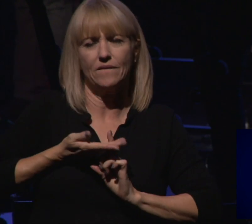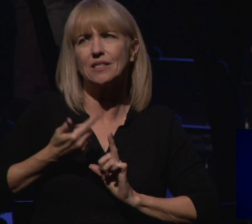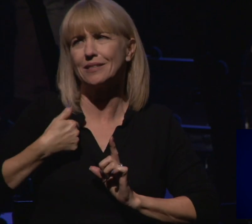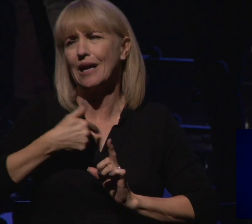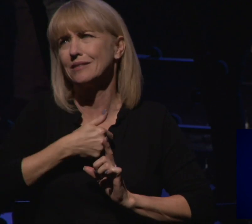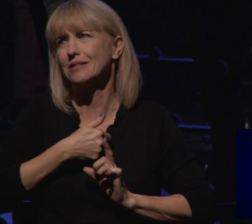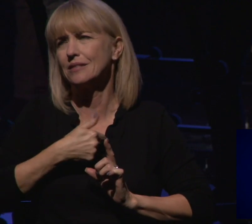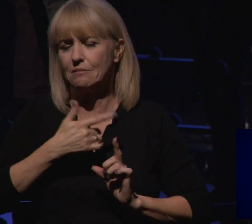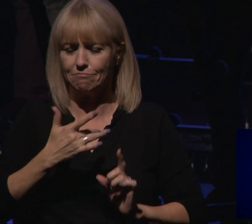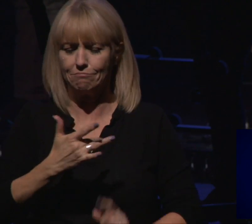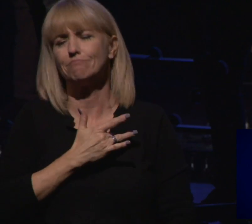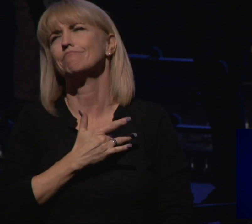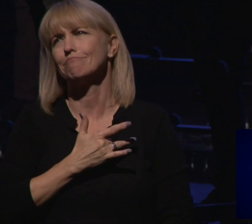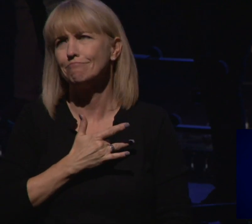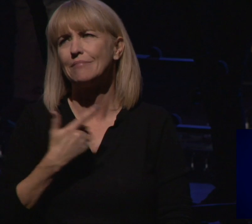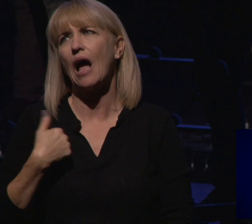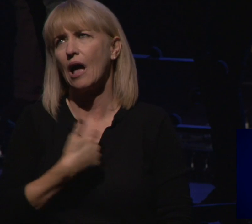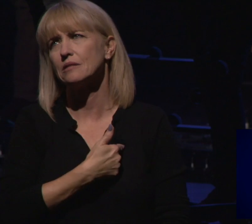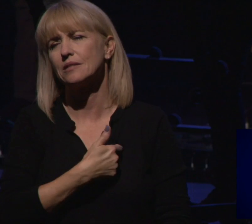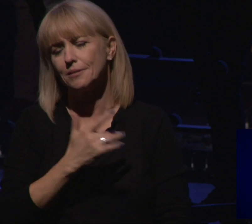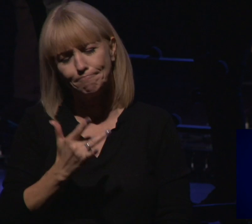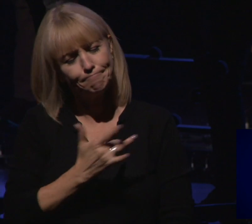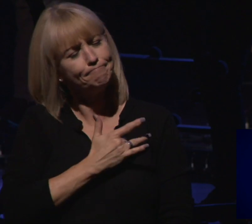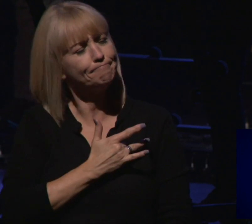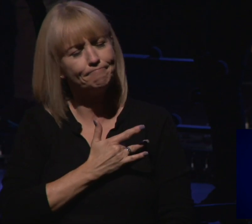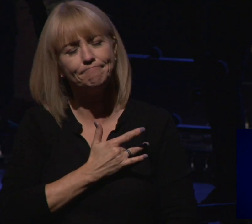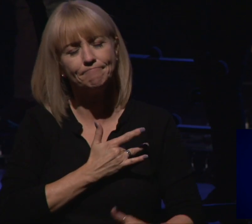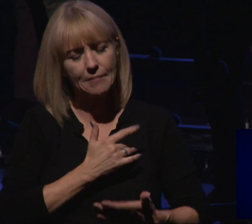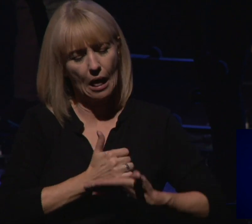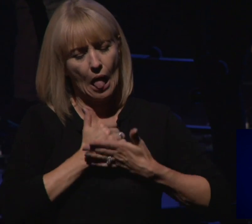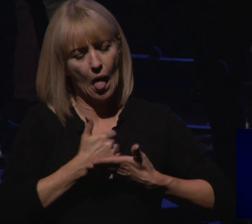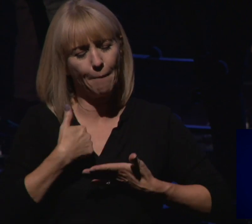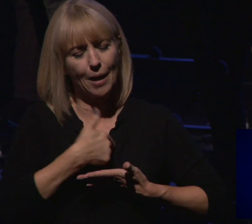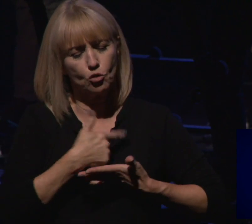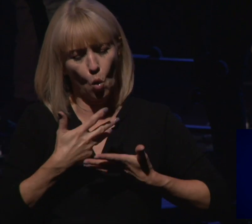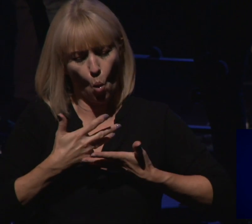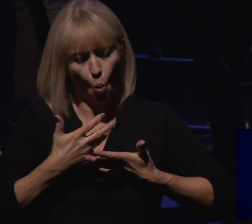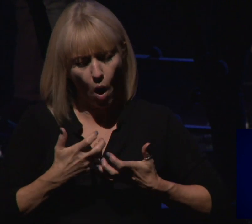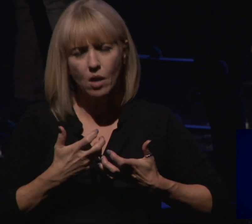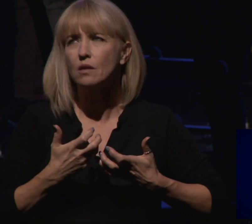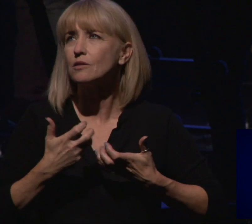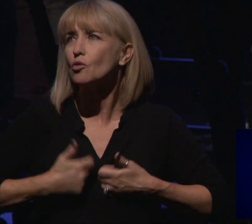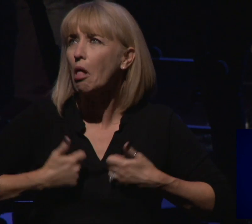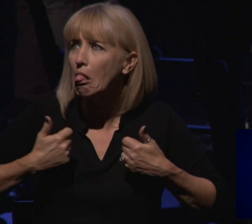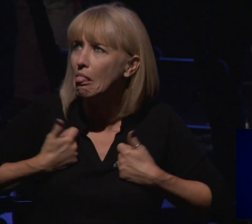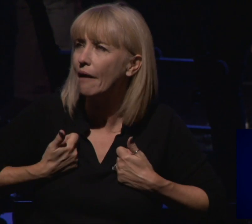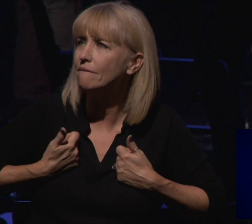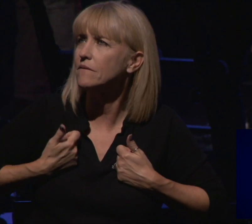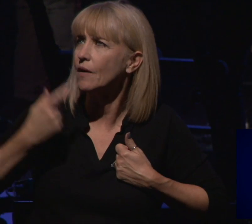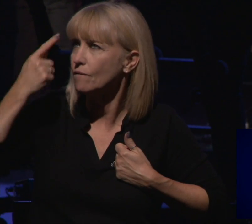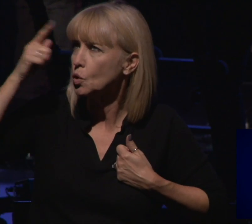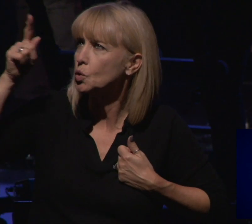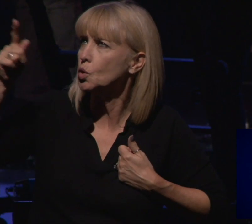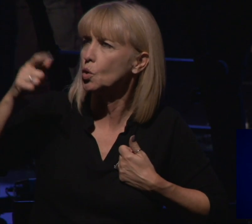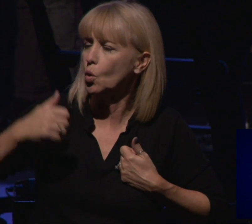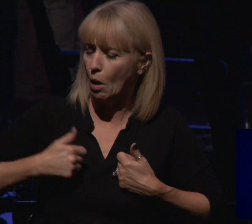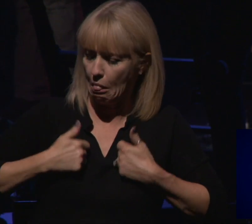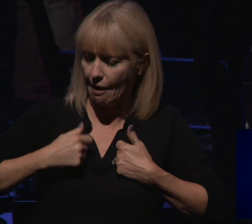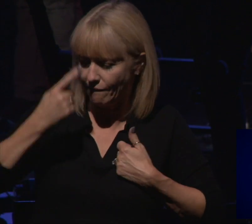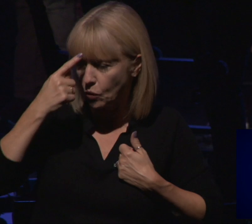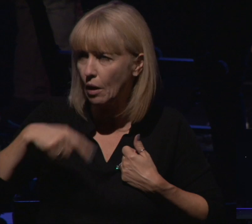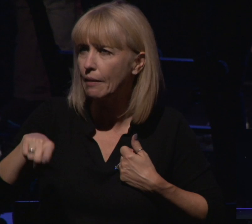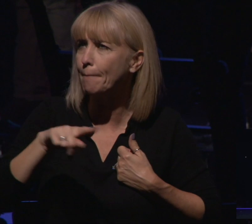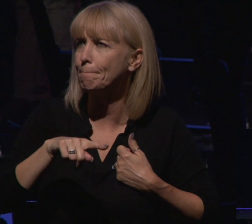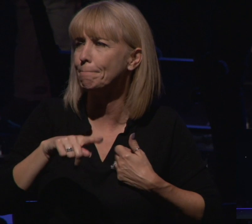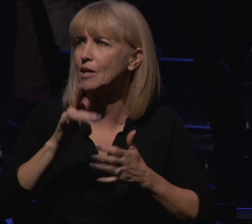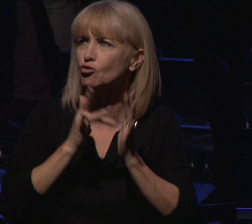So would you bring conviction, and God, would you also create desire that we could live in you and with